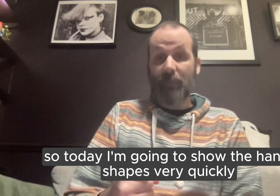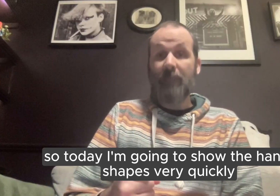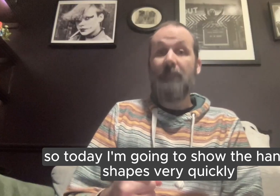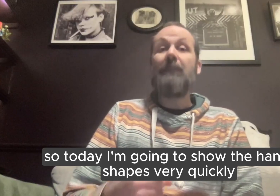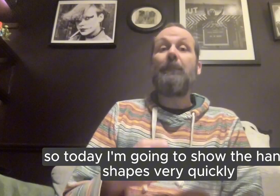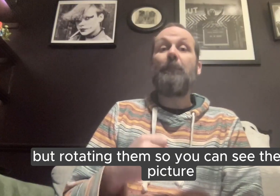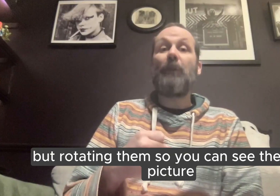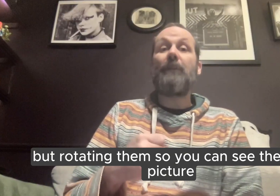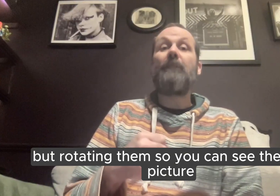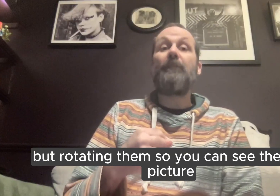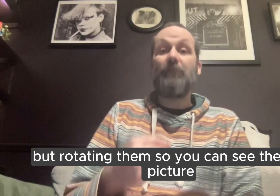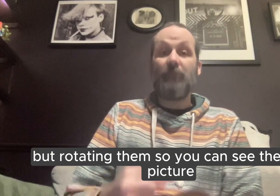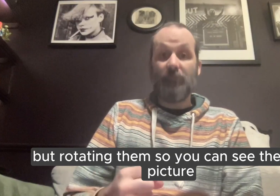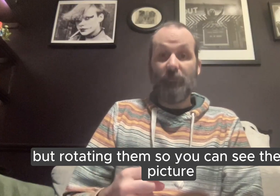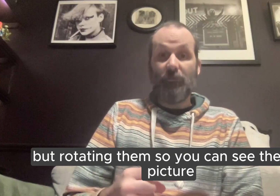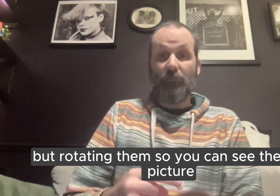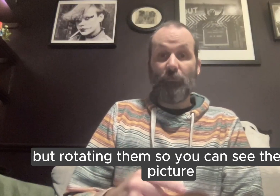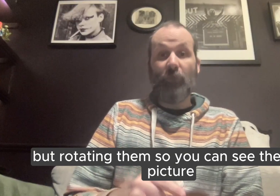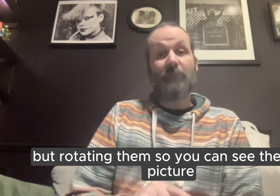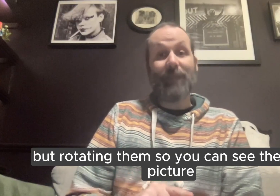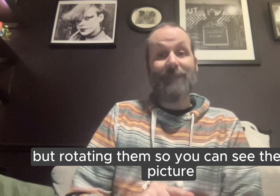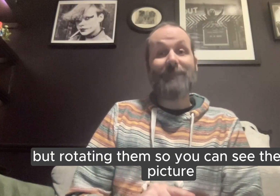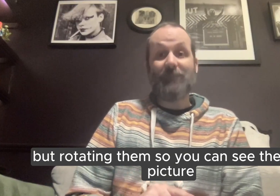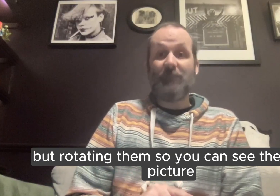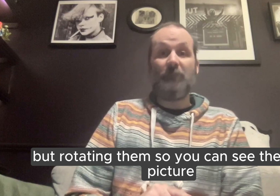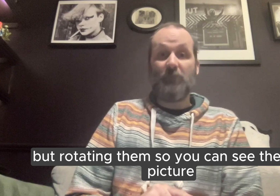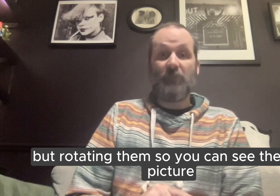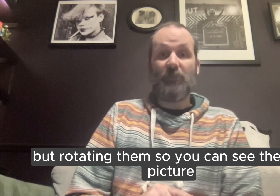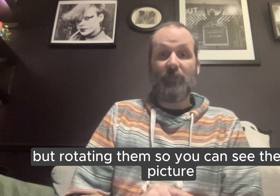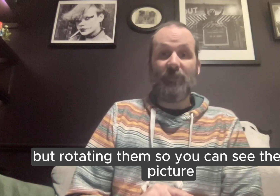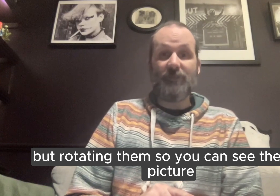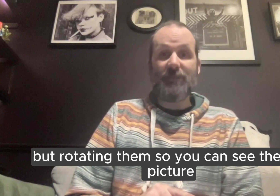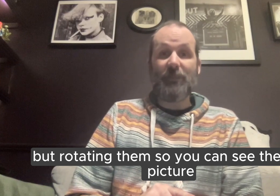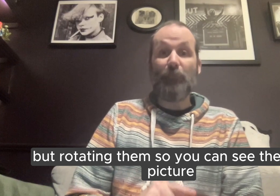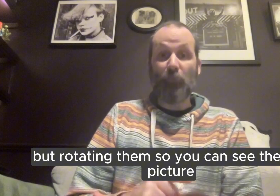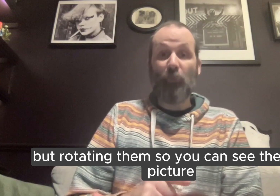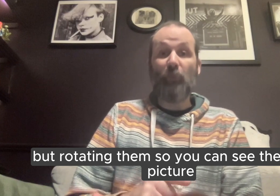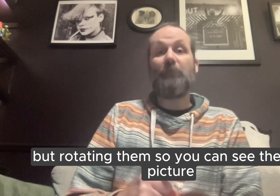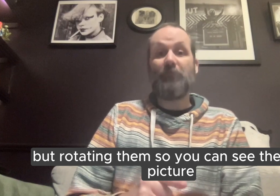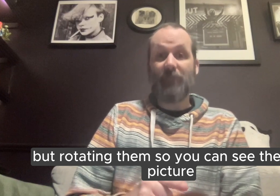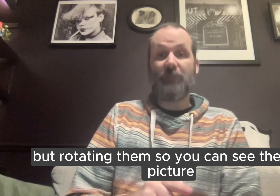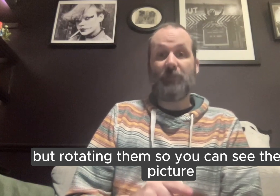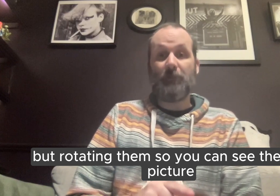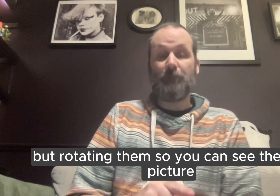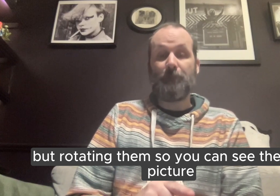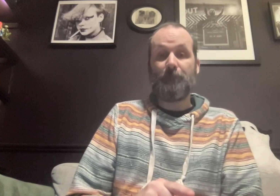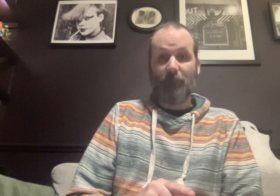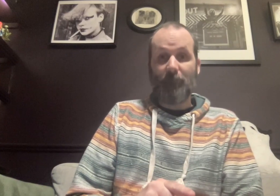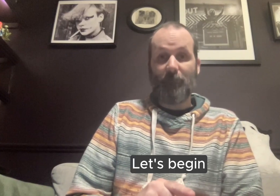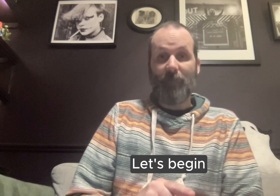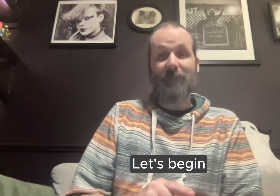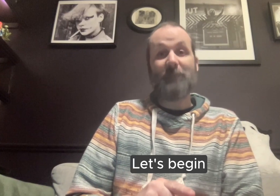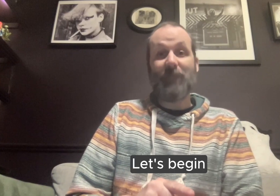quickly, but rotating them so you can see the full picture. Let's